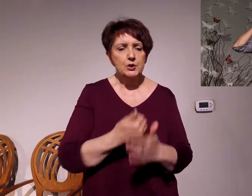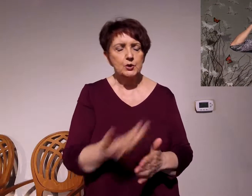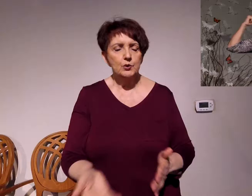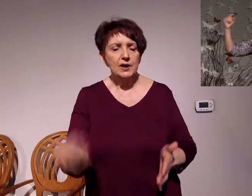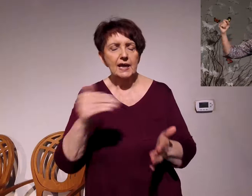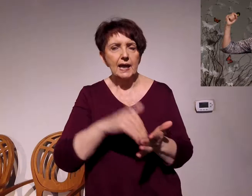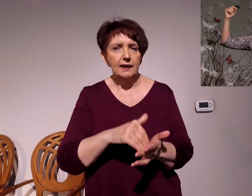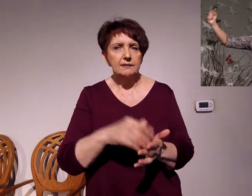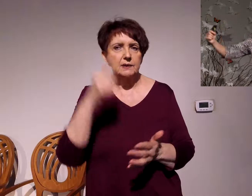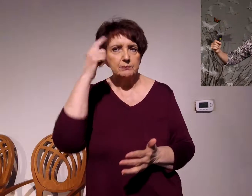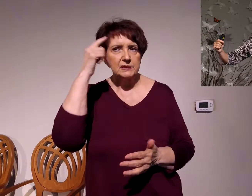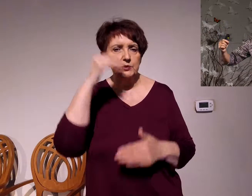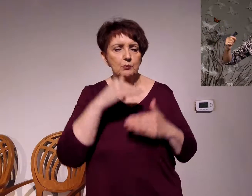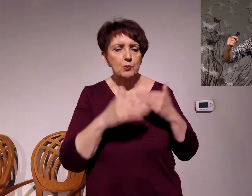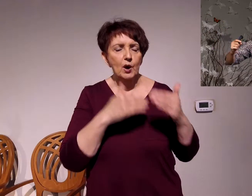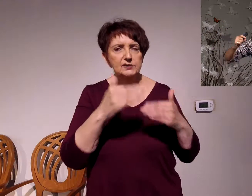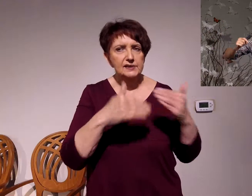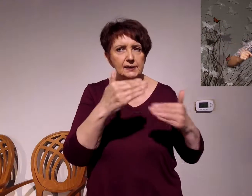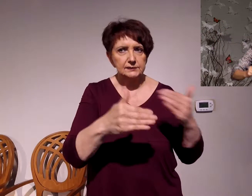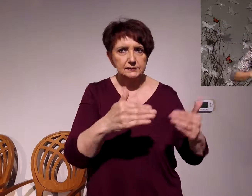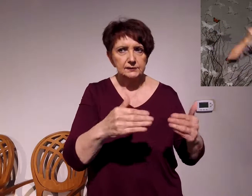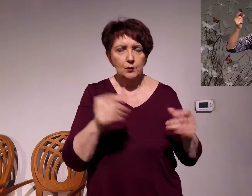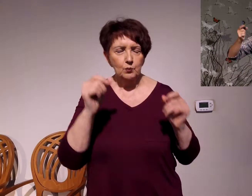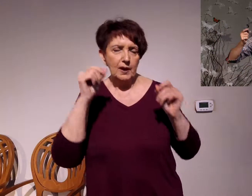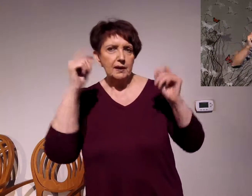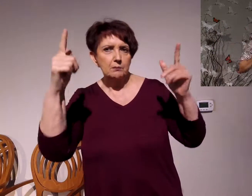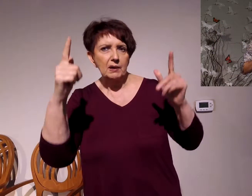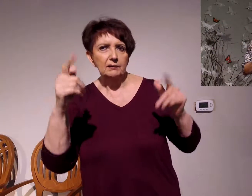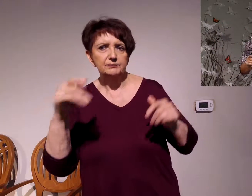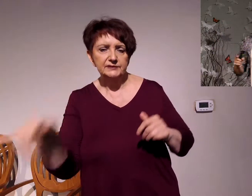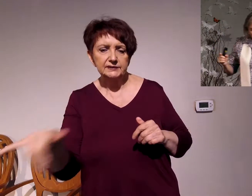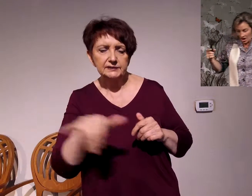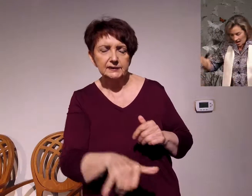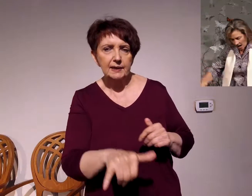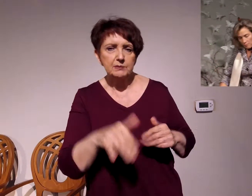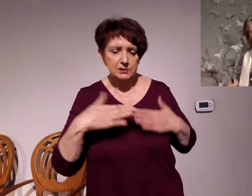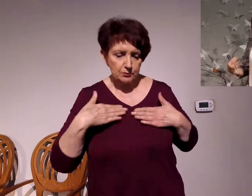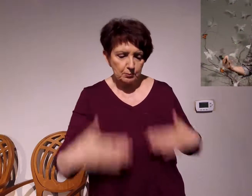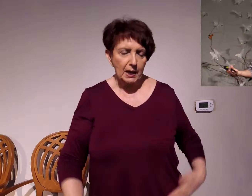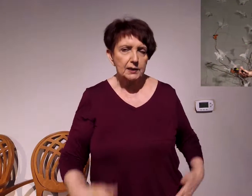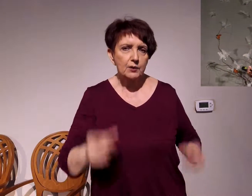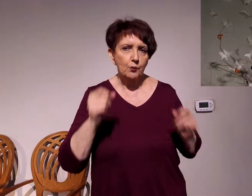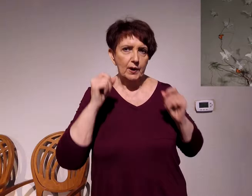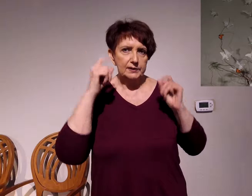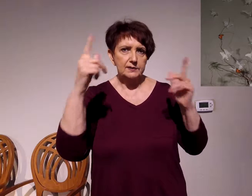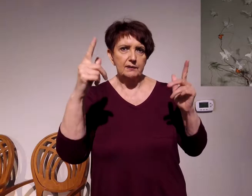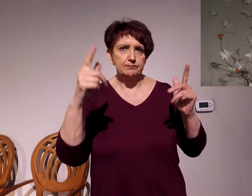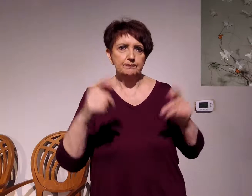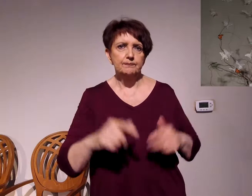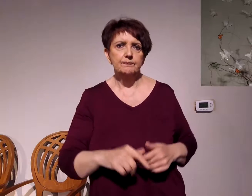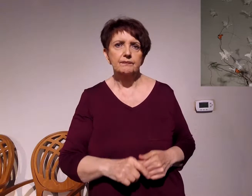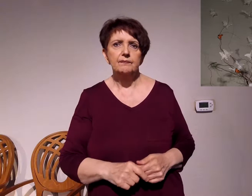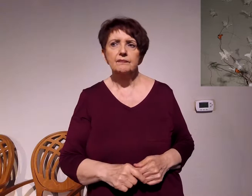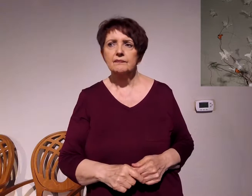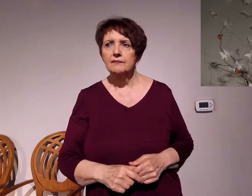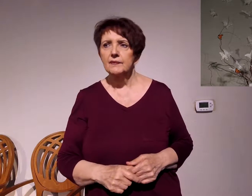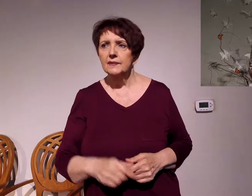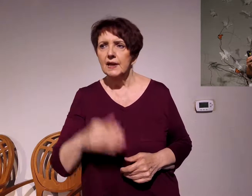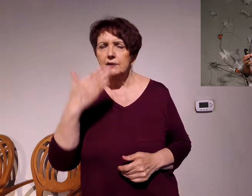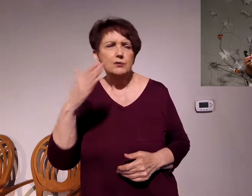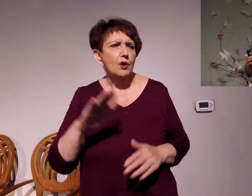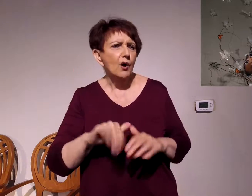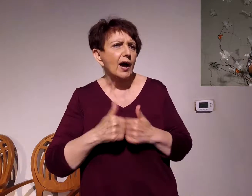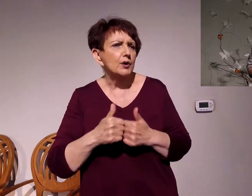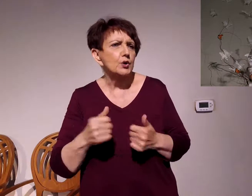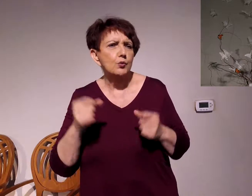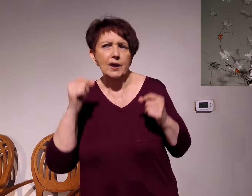revitalize our mental processes. Like, wake them up just as our body wakes up. You know, I don't